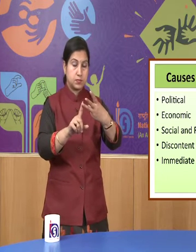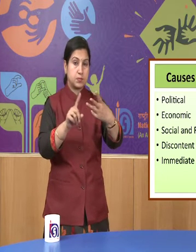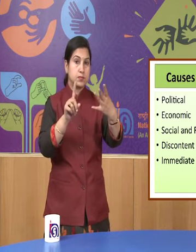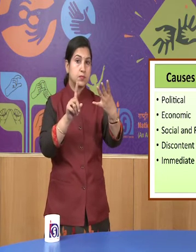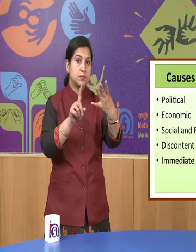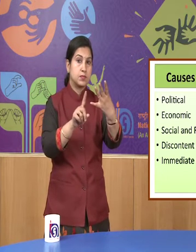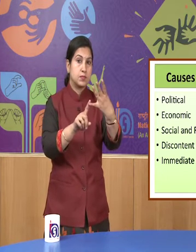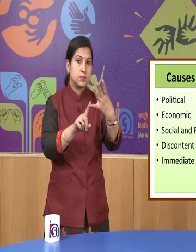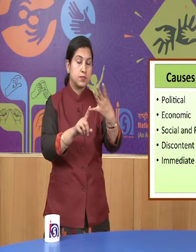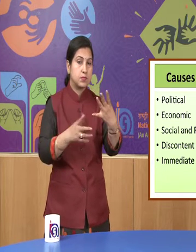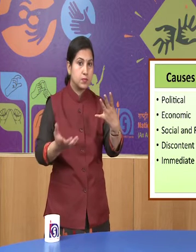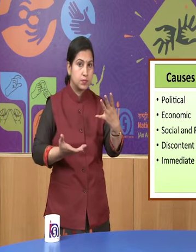The fourth cause